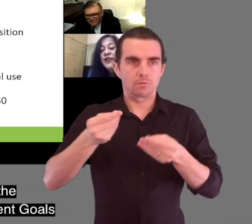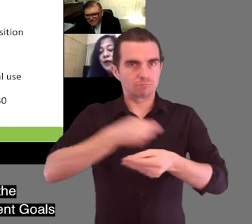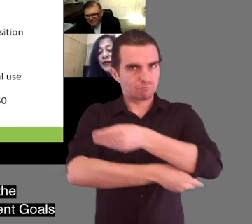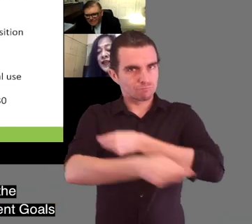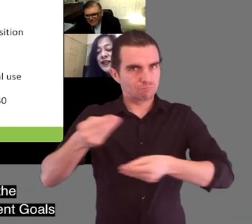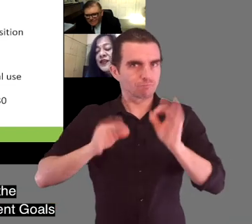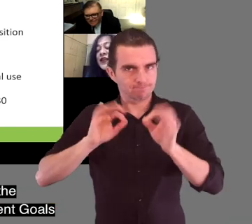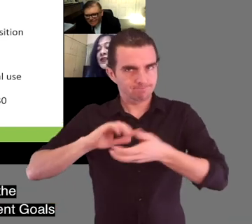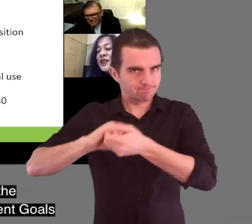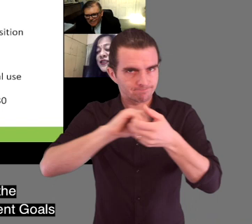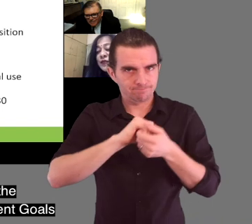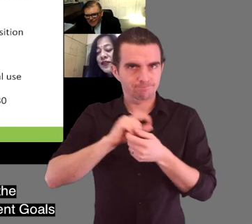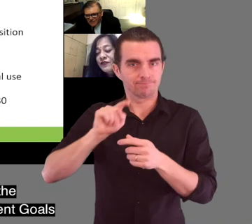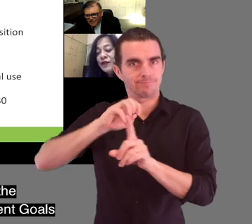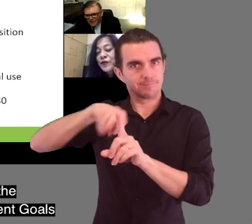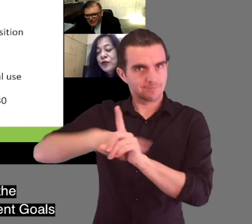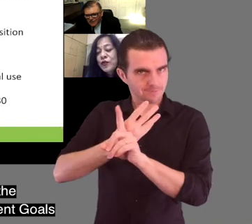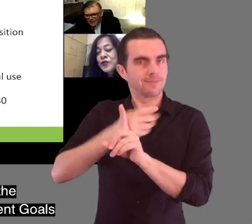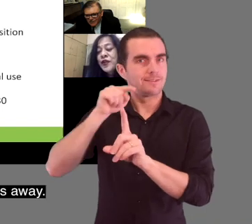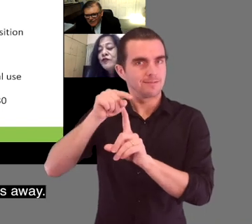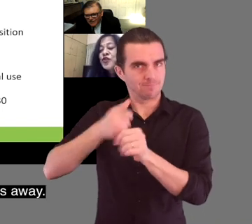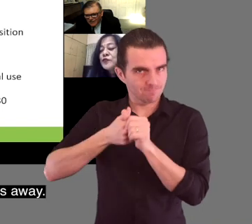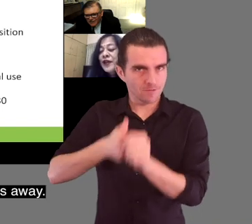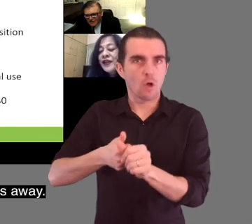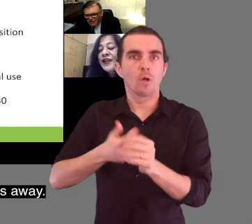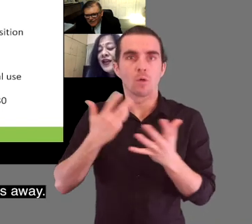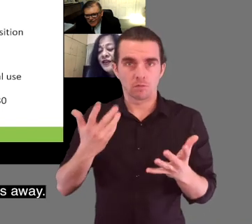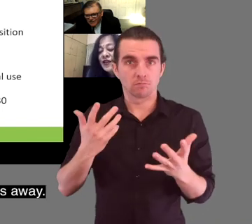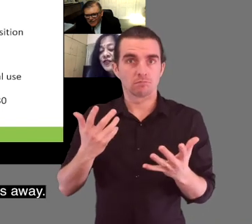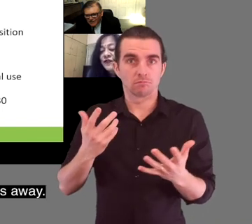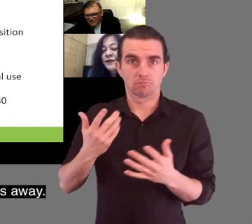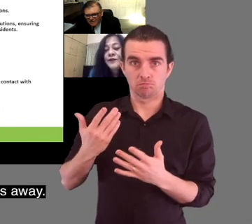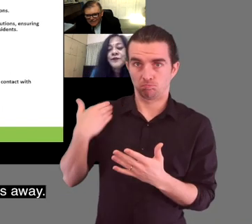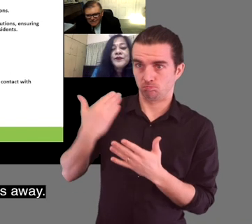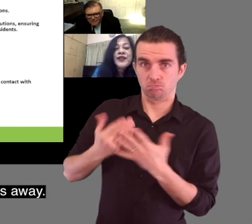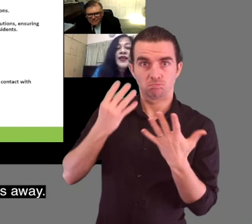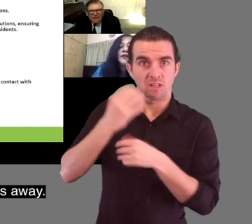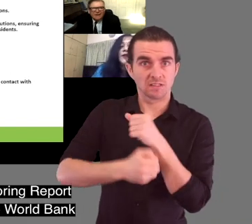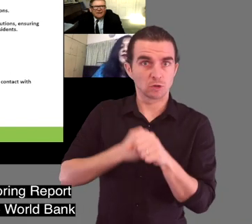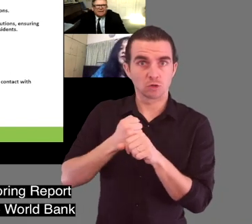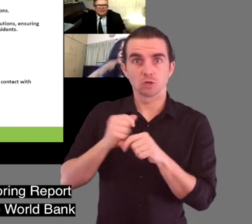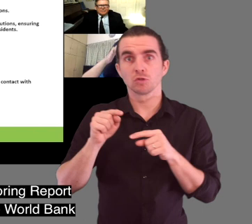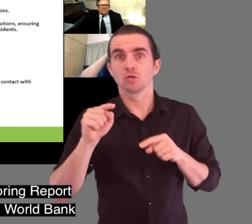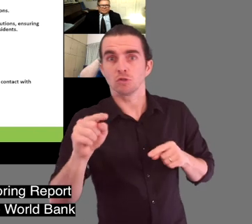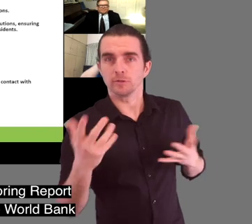in implementing the Sustainable Development Goals, which is barely 9 years old. Next, please.